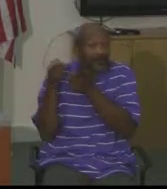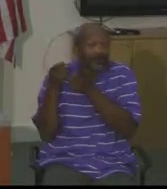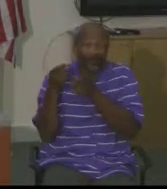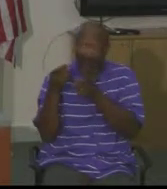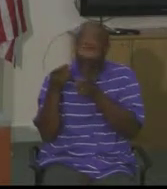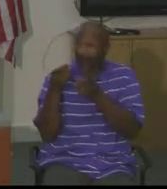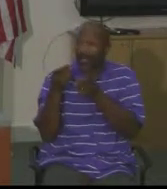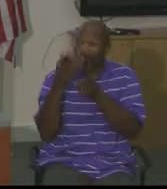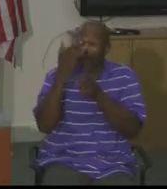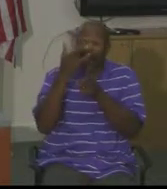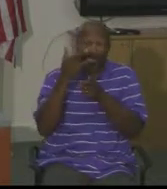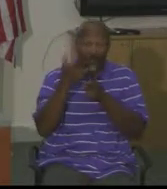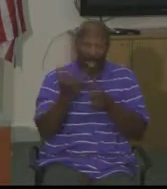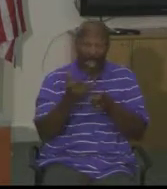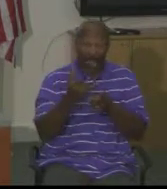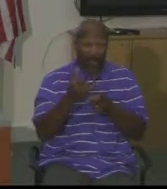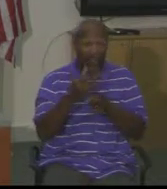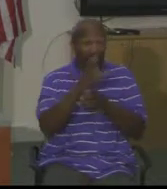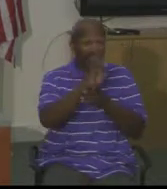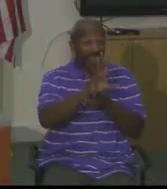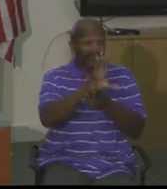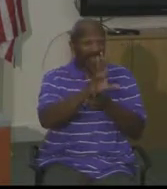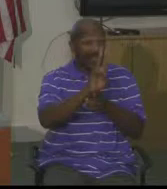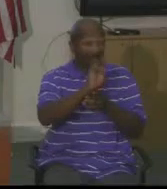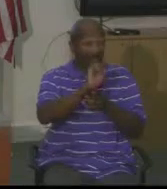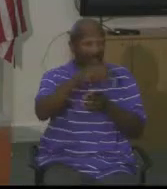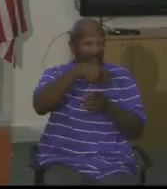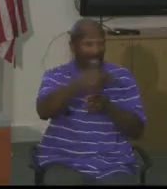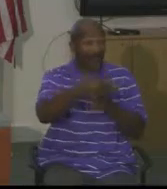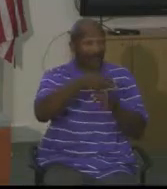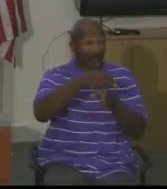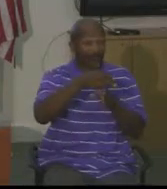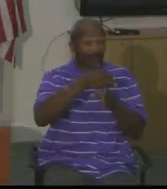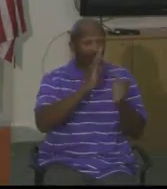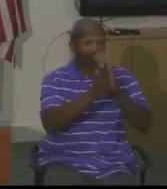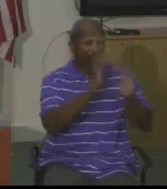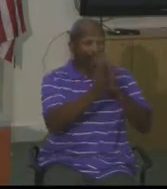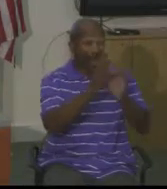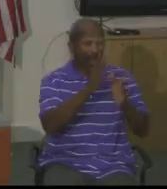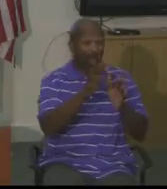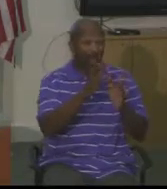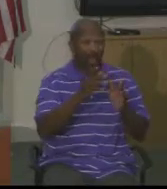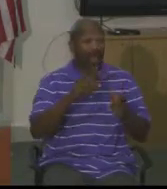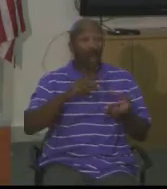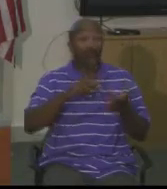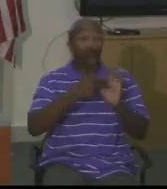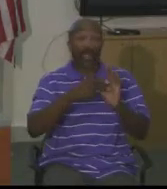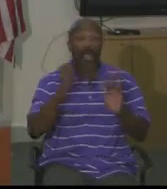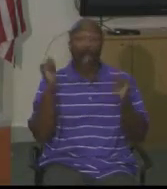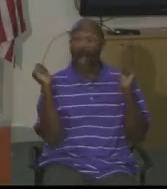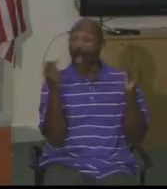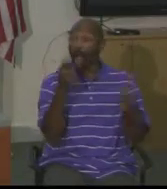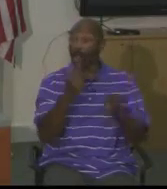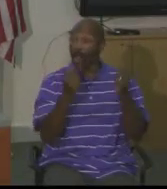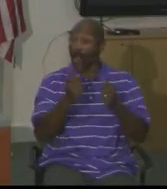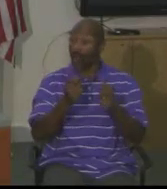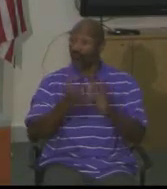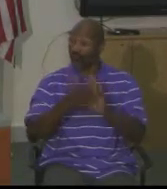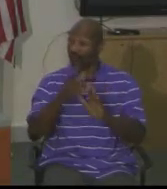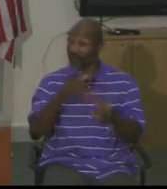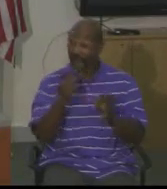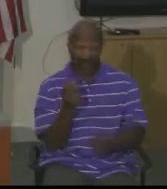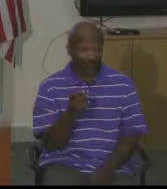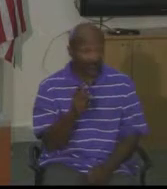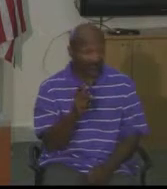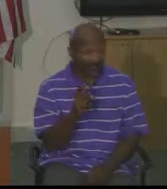Just because the freeway is rated at 65 miles an hour doesn't mean that every automobile ever manufactured can go